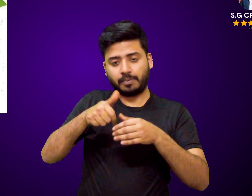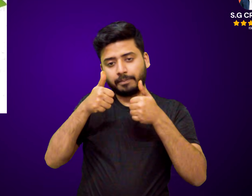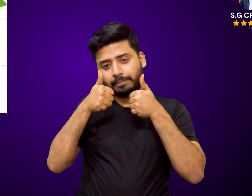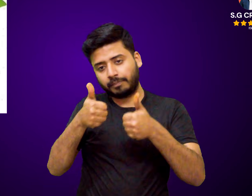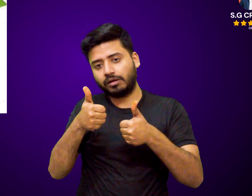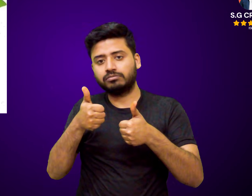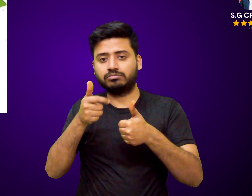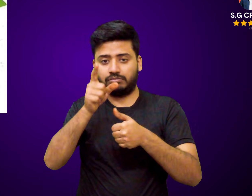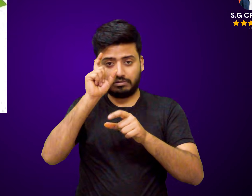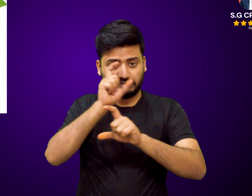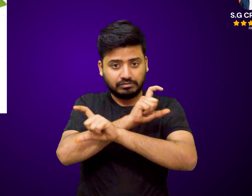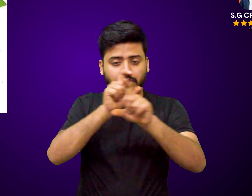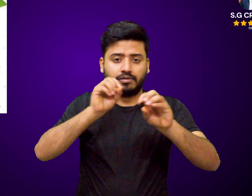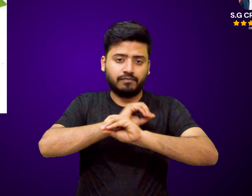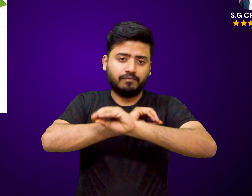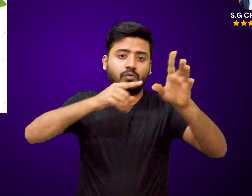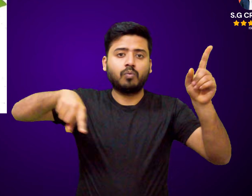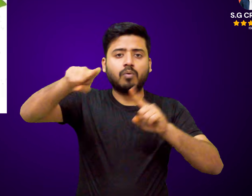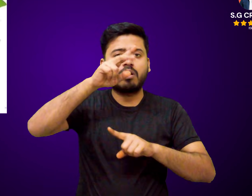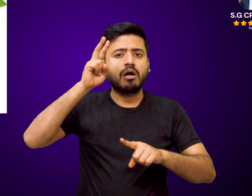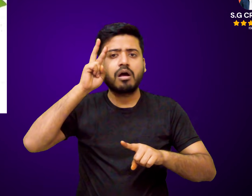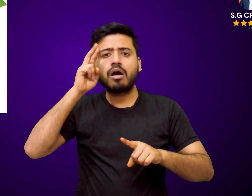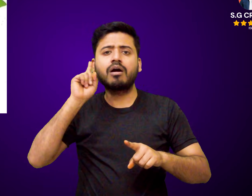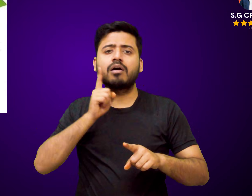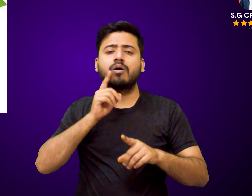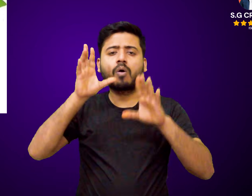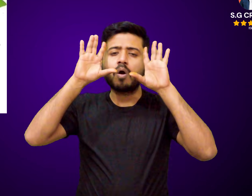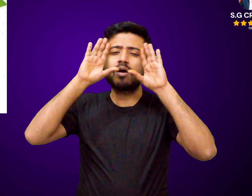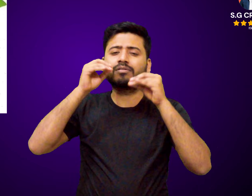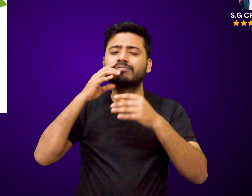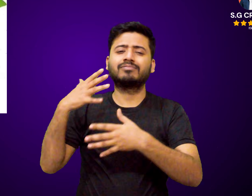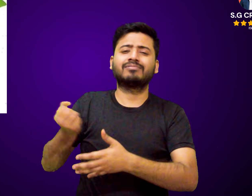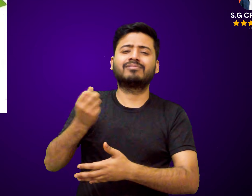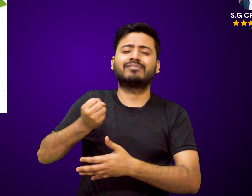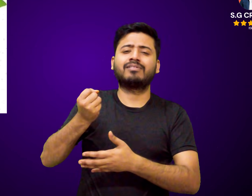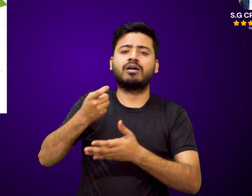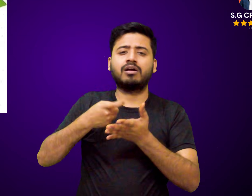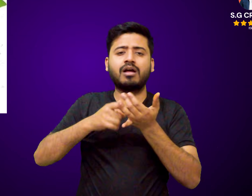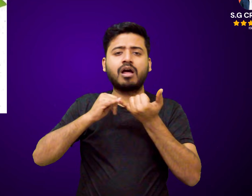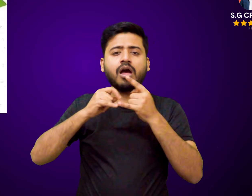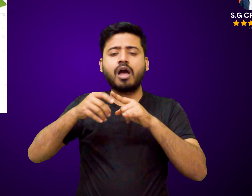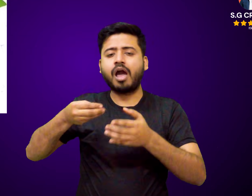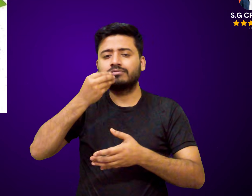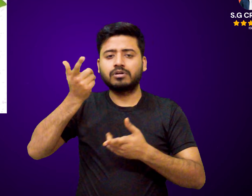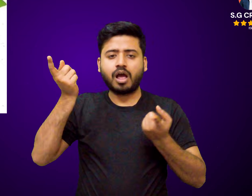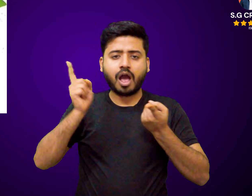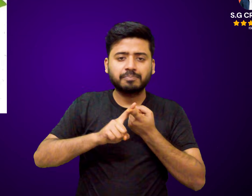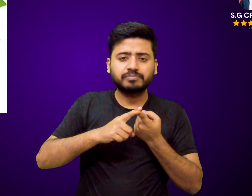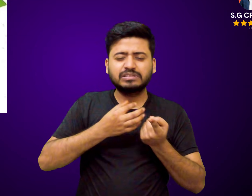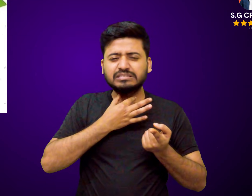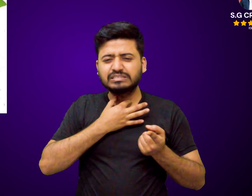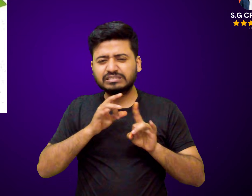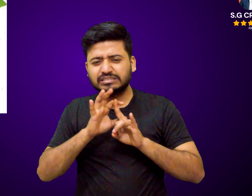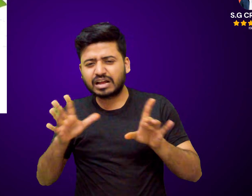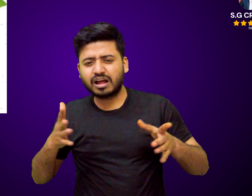consumption. Misinformation. Amul has actively refuted viral claims and videos on social media alleging product quality